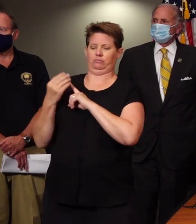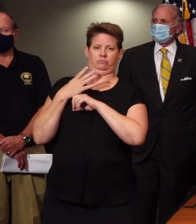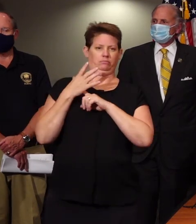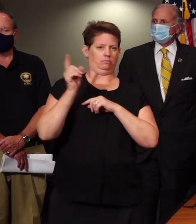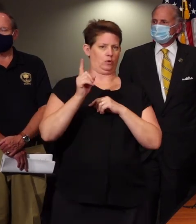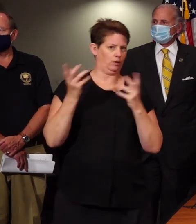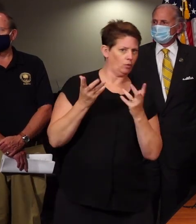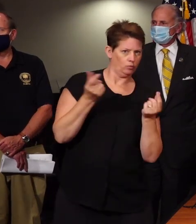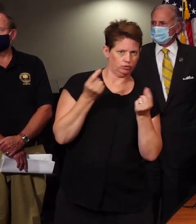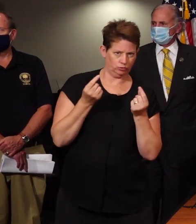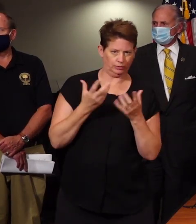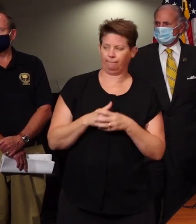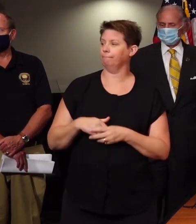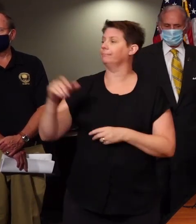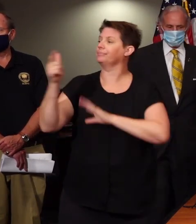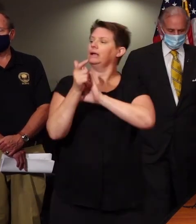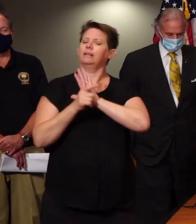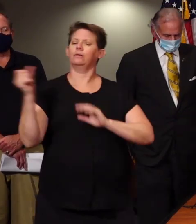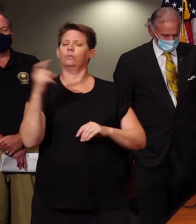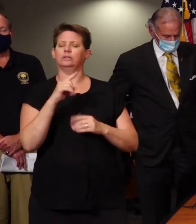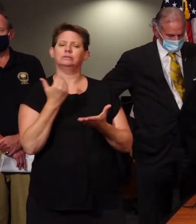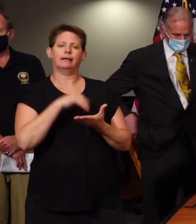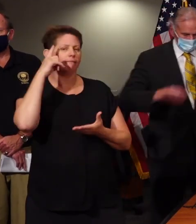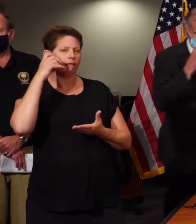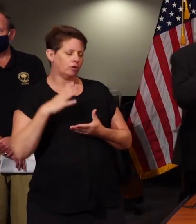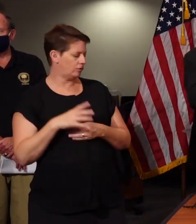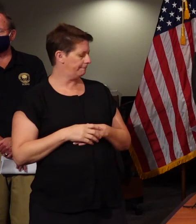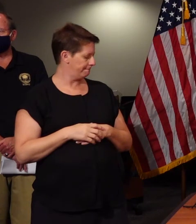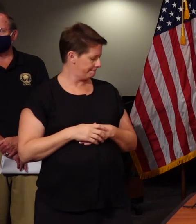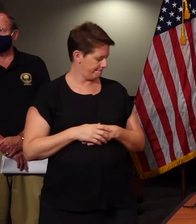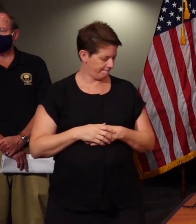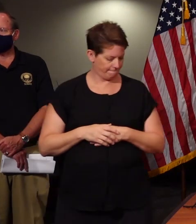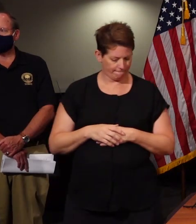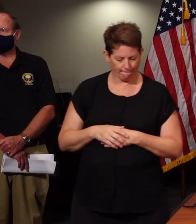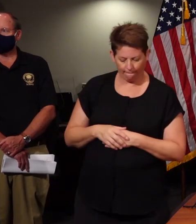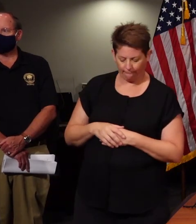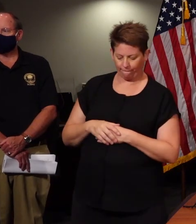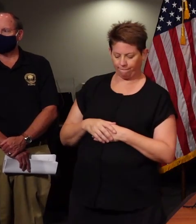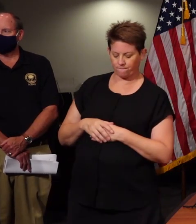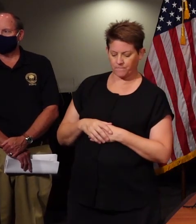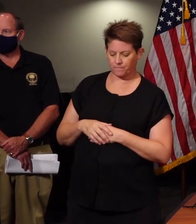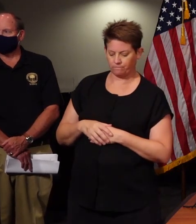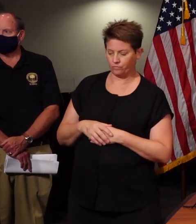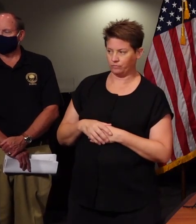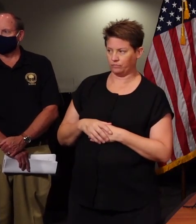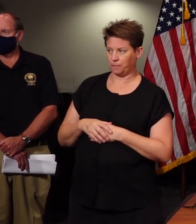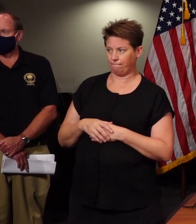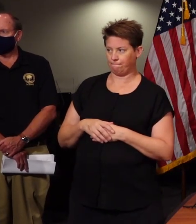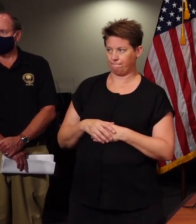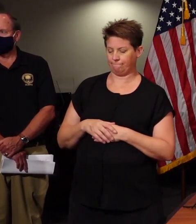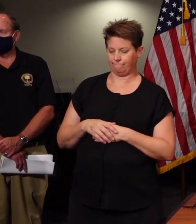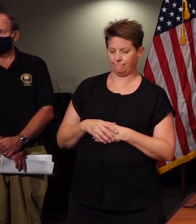I got a question, a legal question for you. You mentioned at your time there that you were saying that you want people to